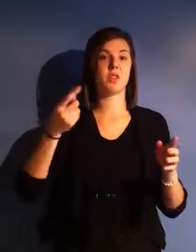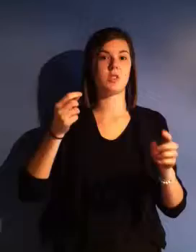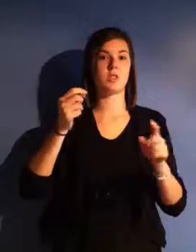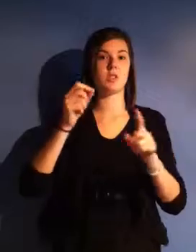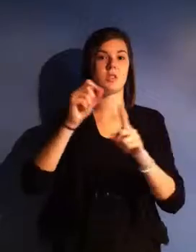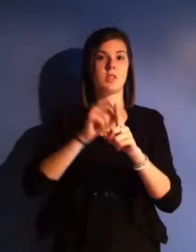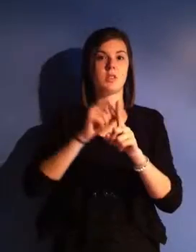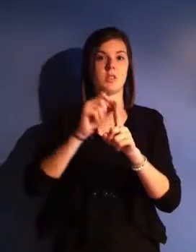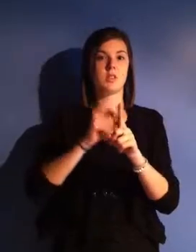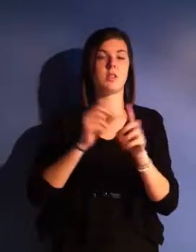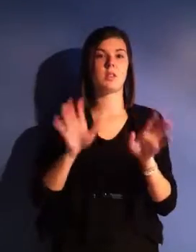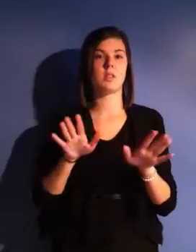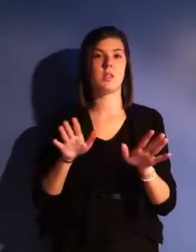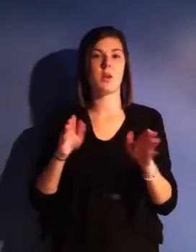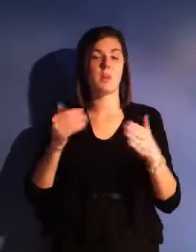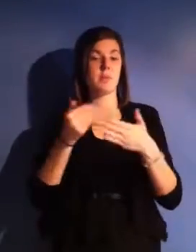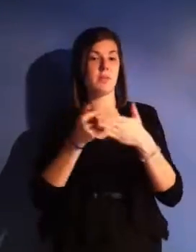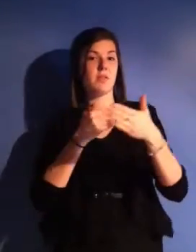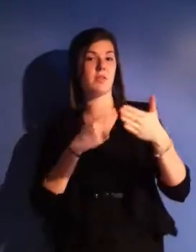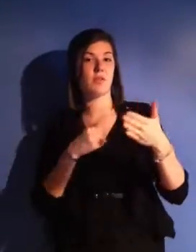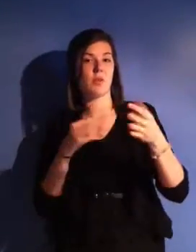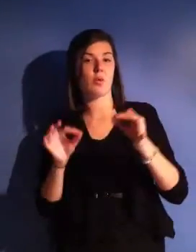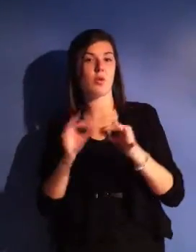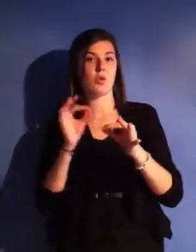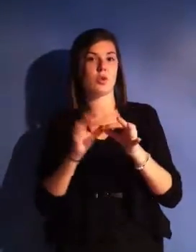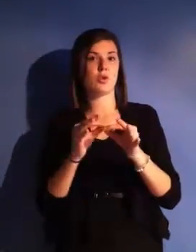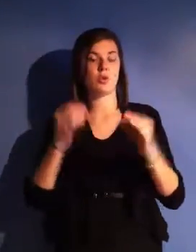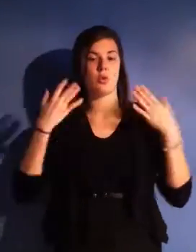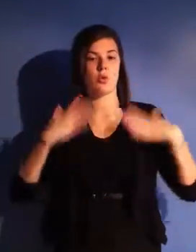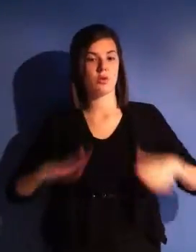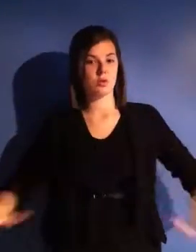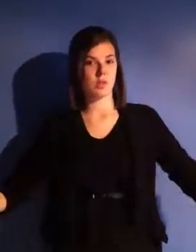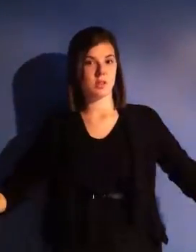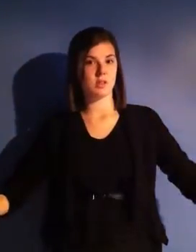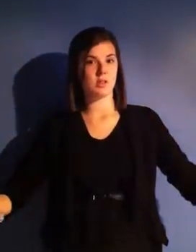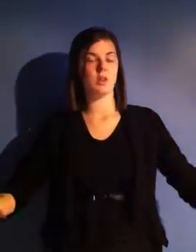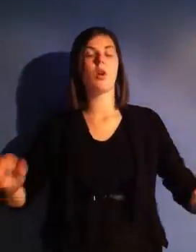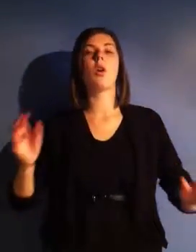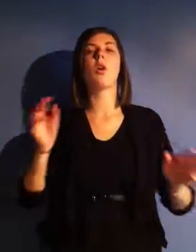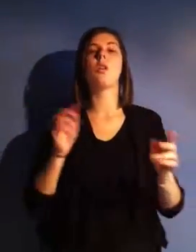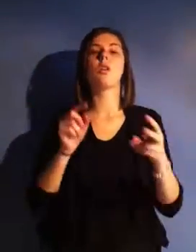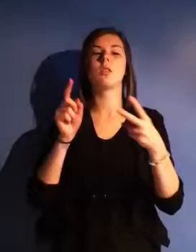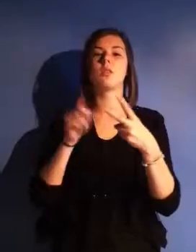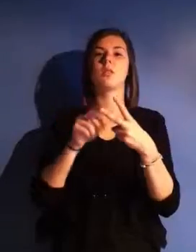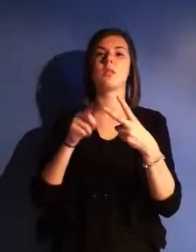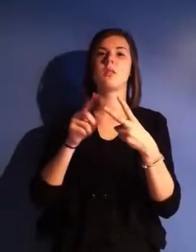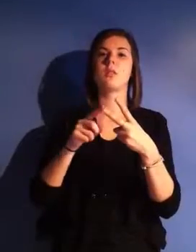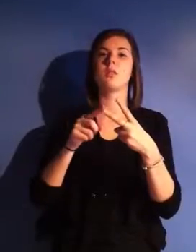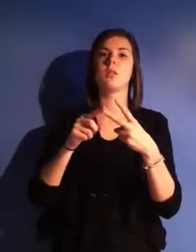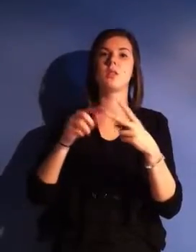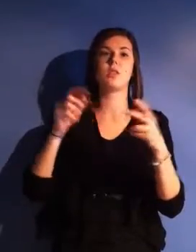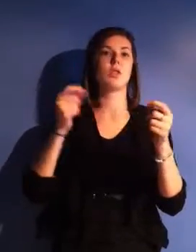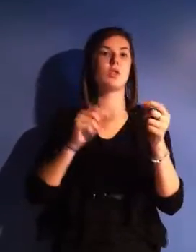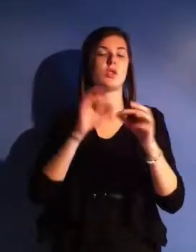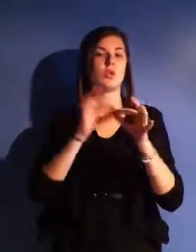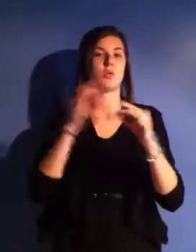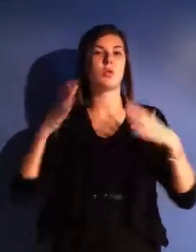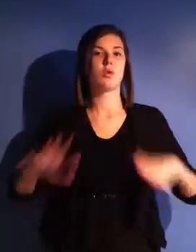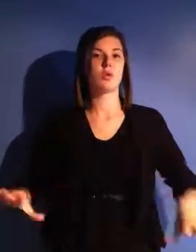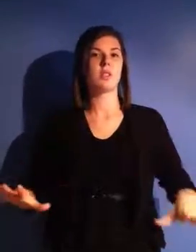garment together, or you can complete the entire garment and then put your zipper in. I think it's probably